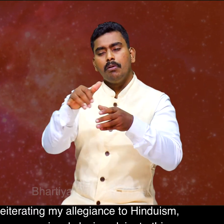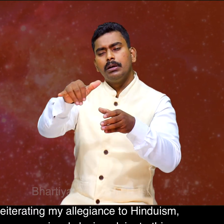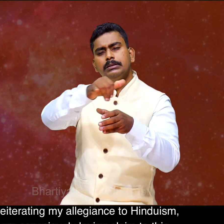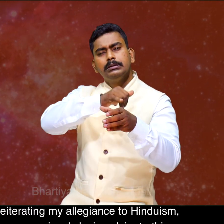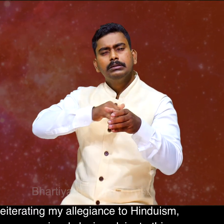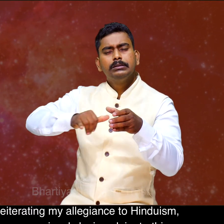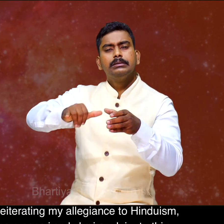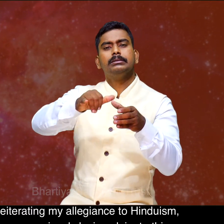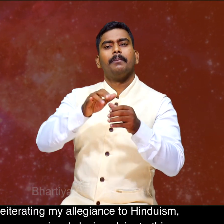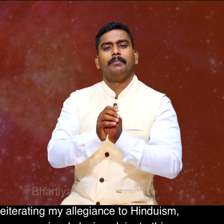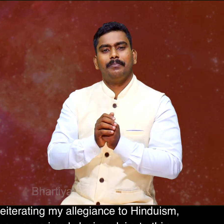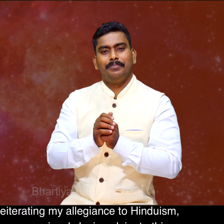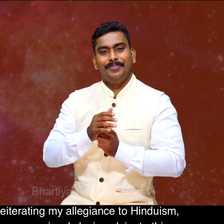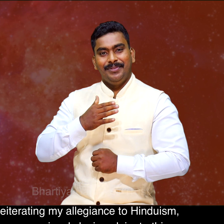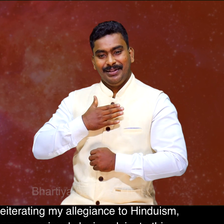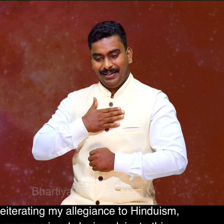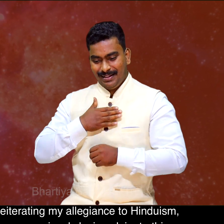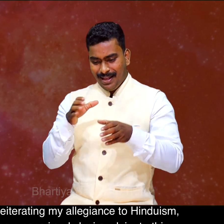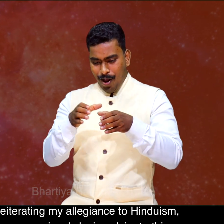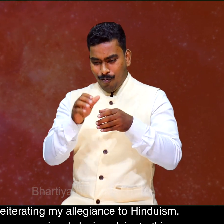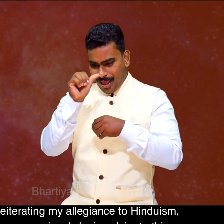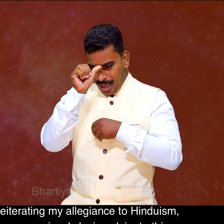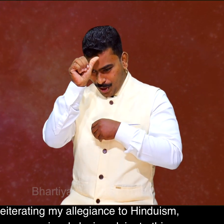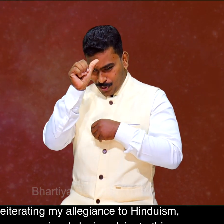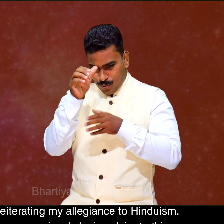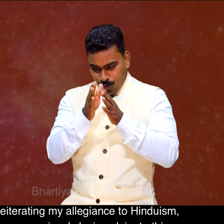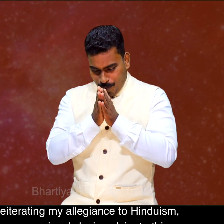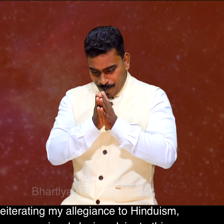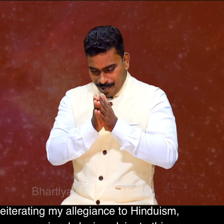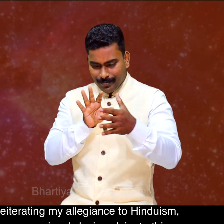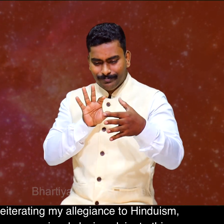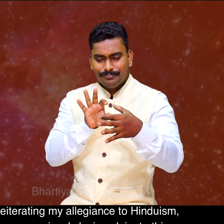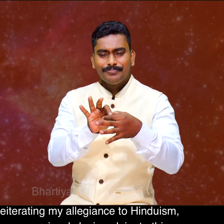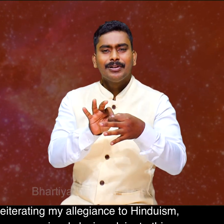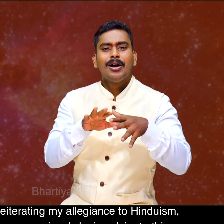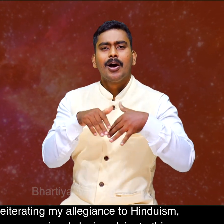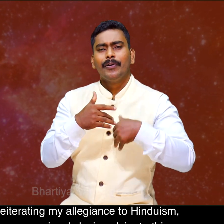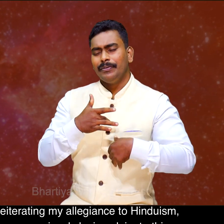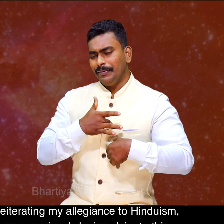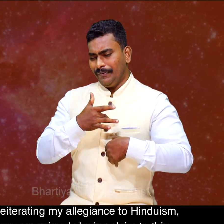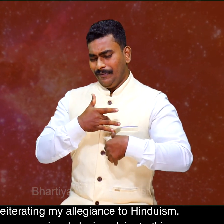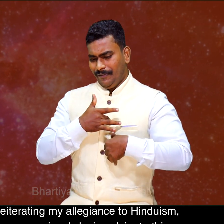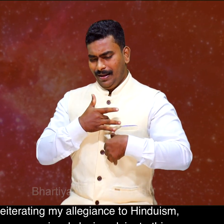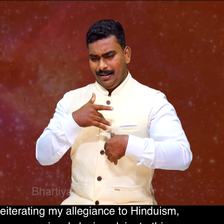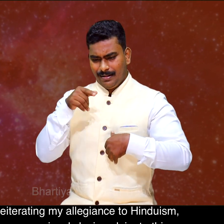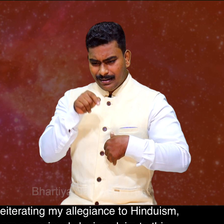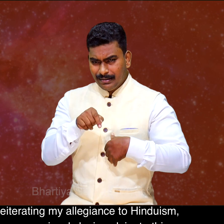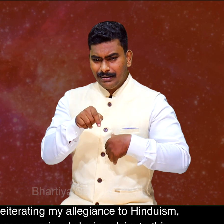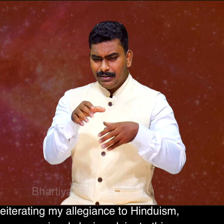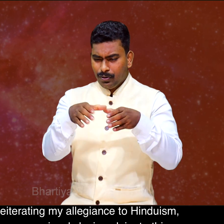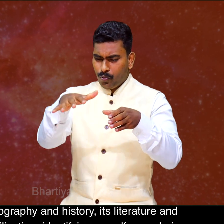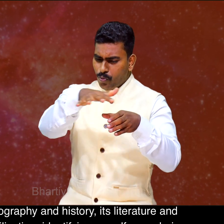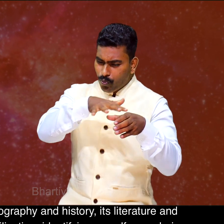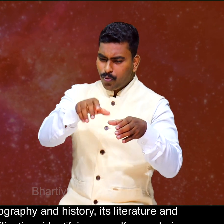In reiterating my allegiance to Hinduism, I am consciously laying claim